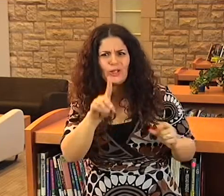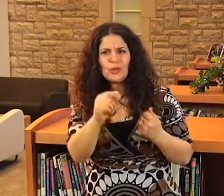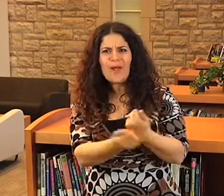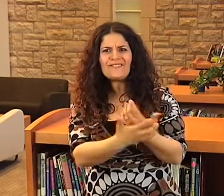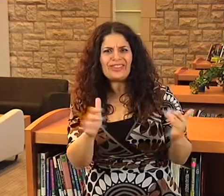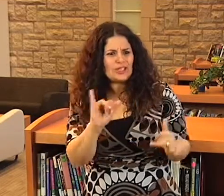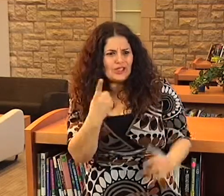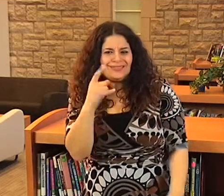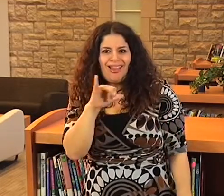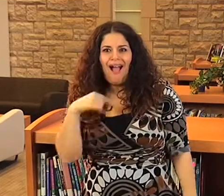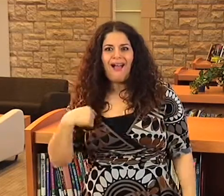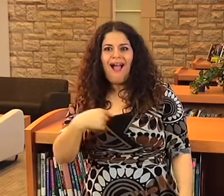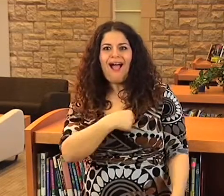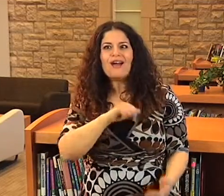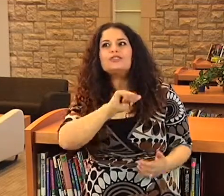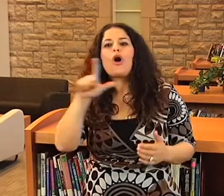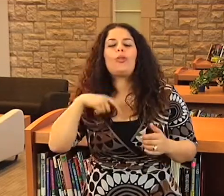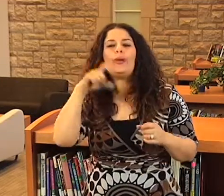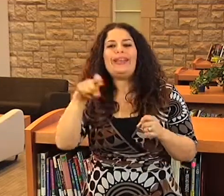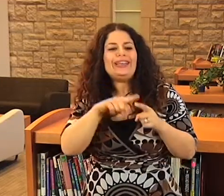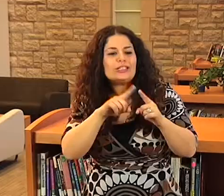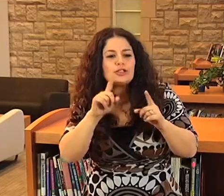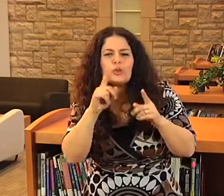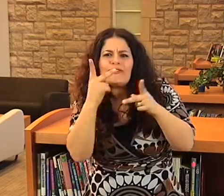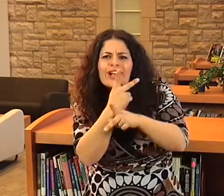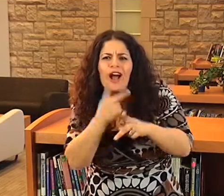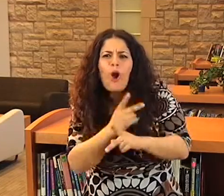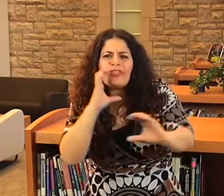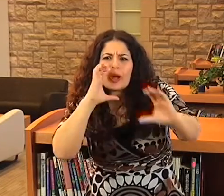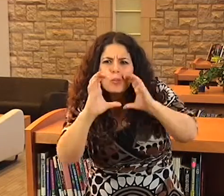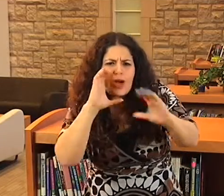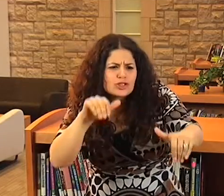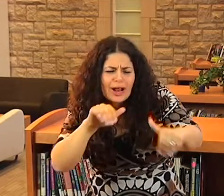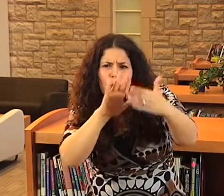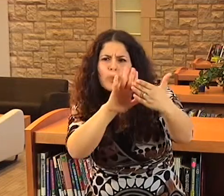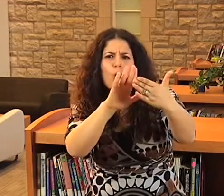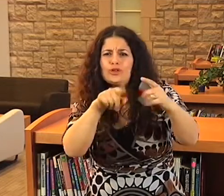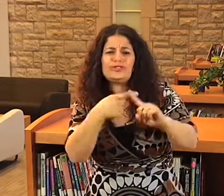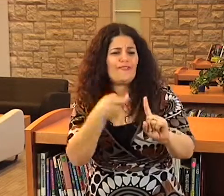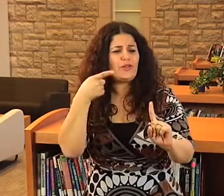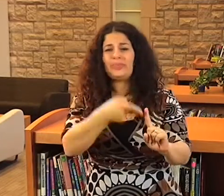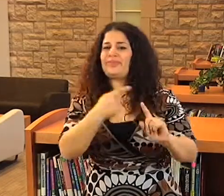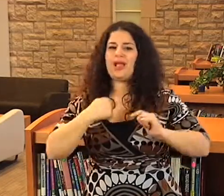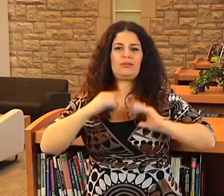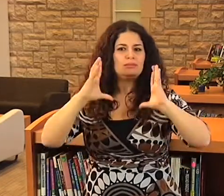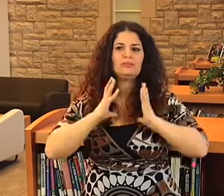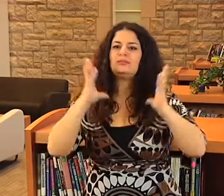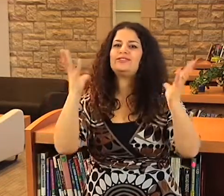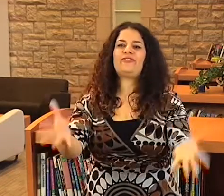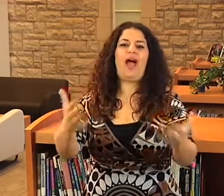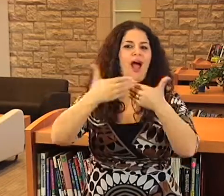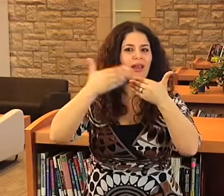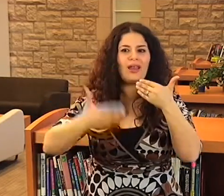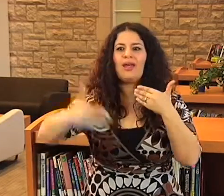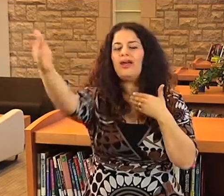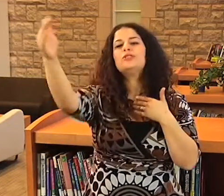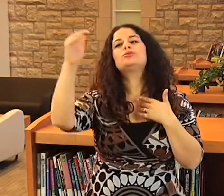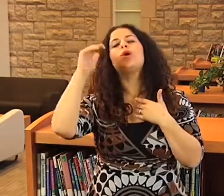learns a lot, and they learn that they're just like everybody else, that they can do it. They can figure out how to communicate, and everything is